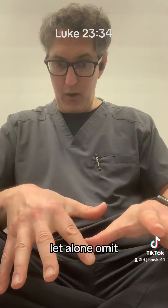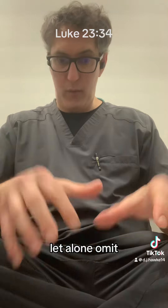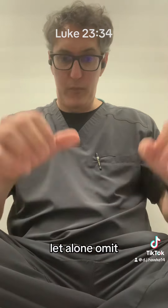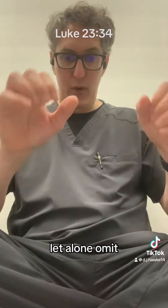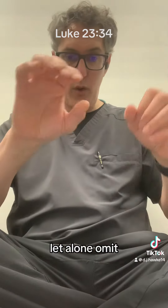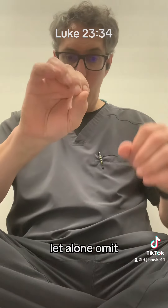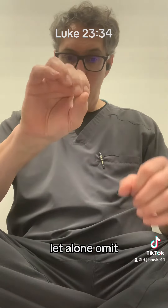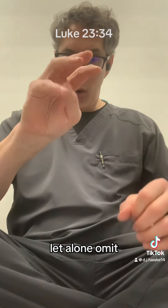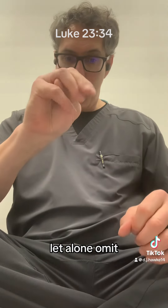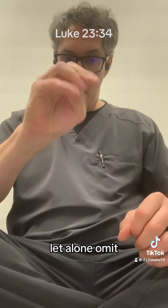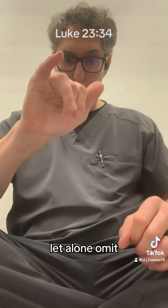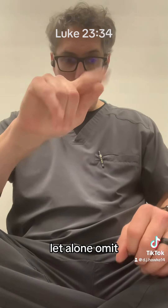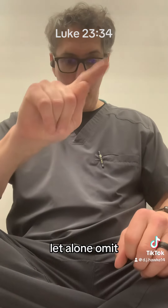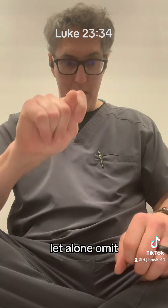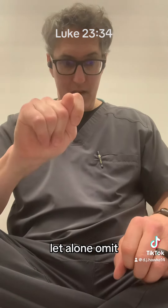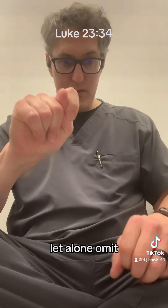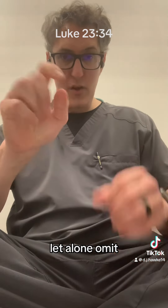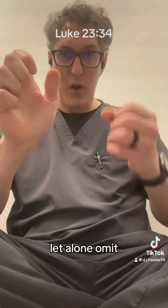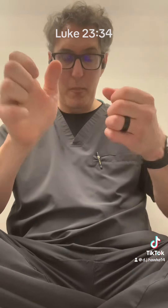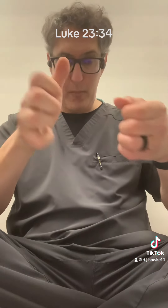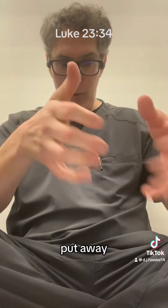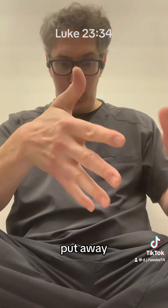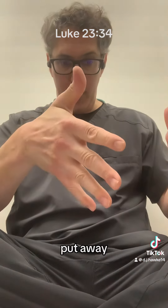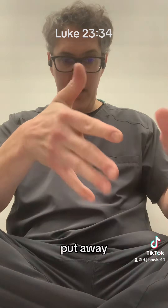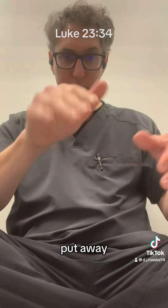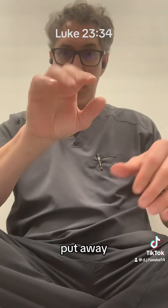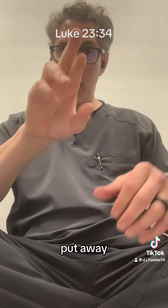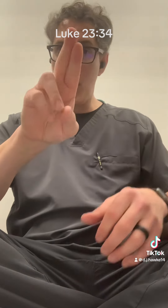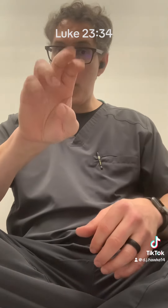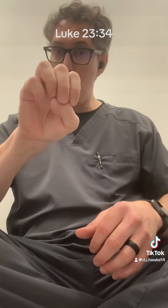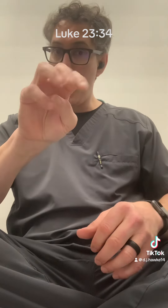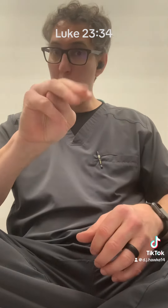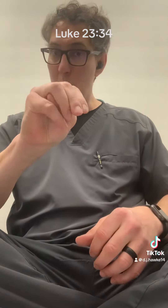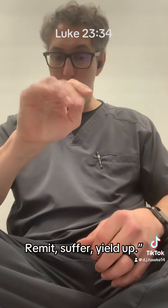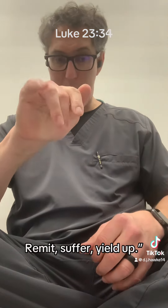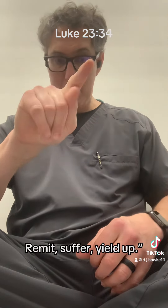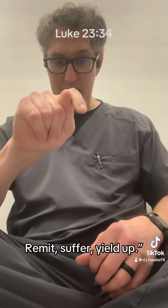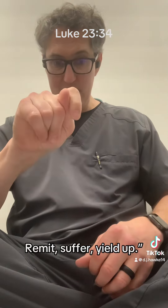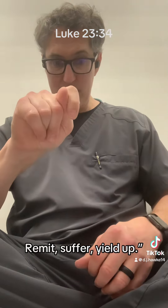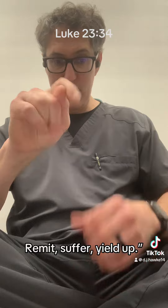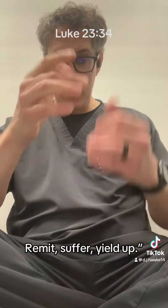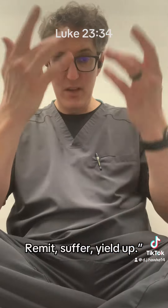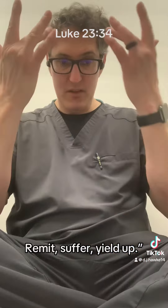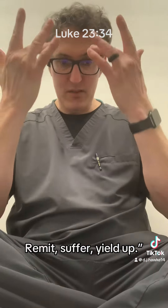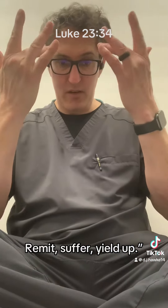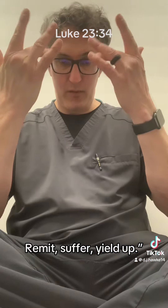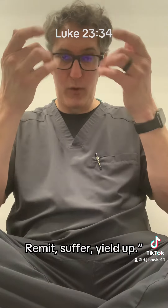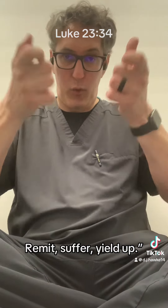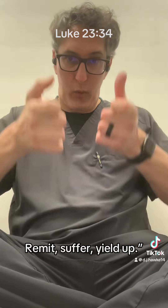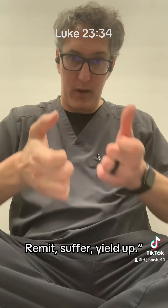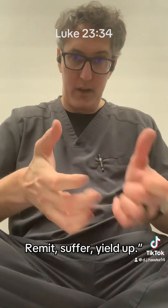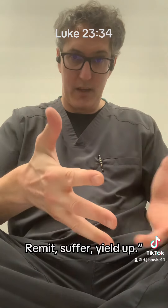alone, omit, put away, remit, suffer, or yield